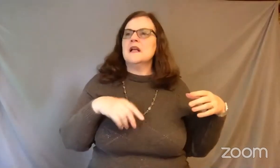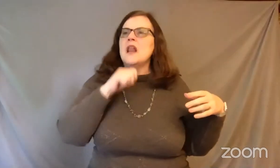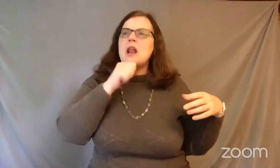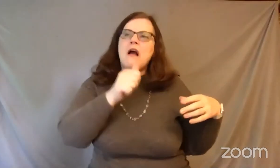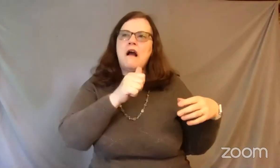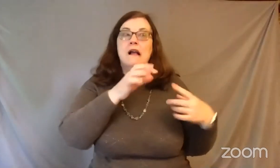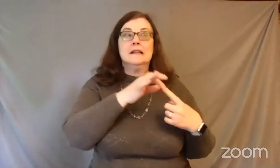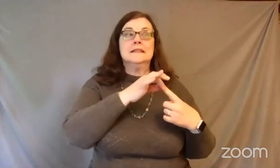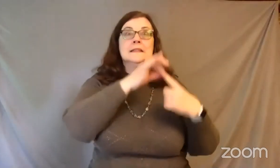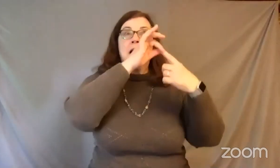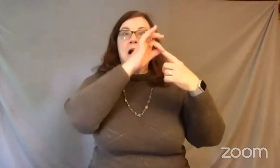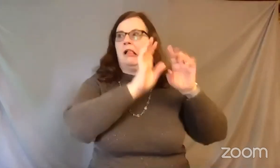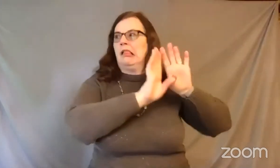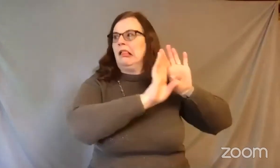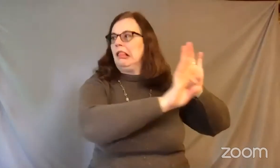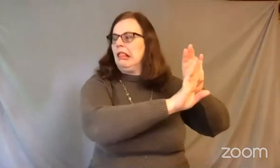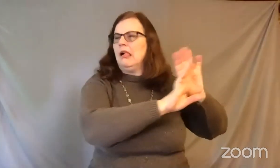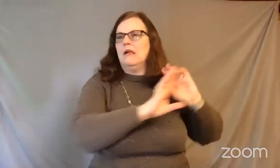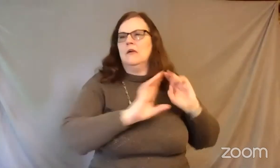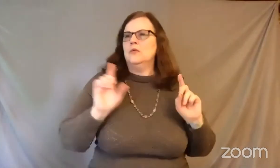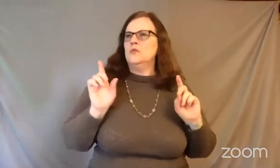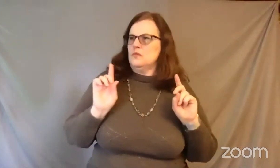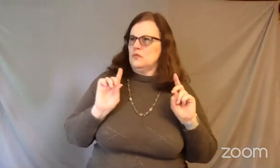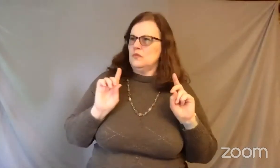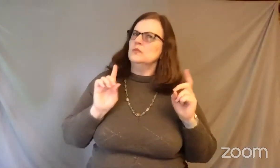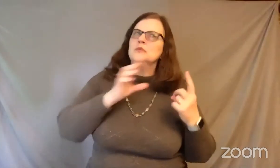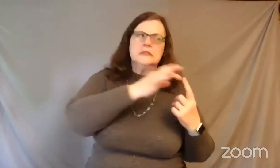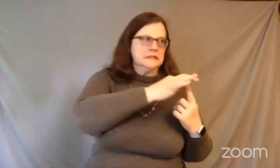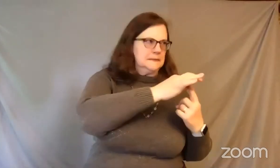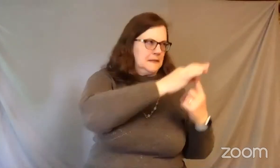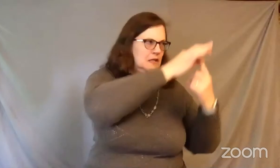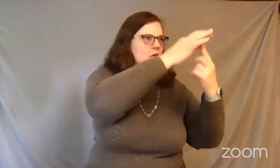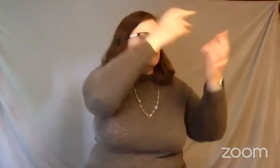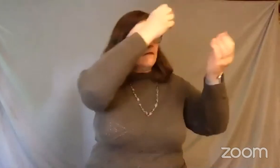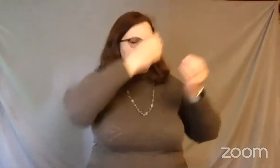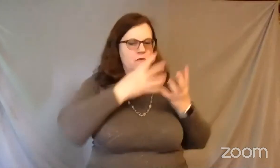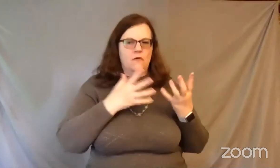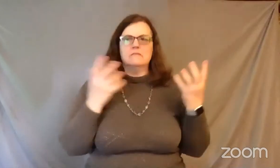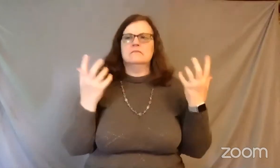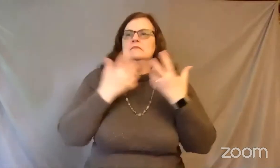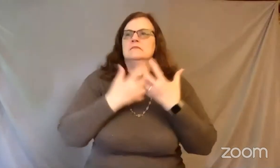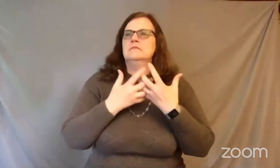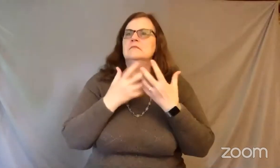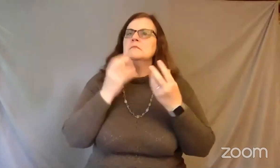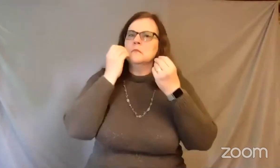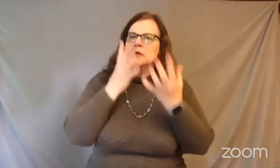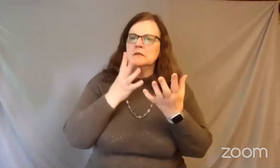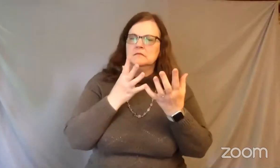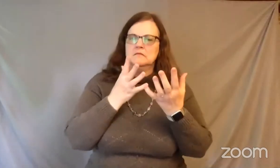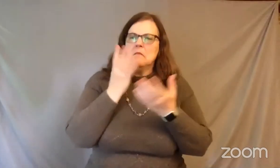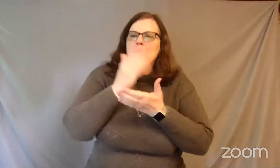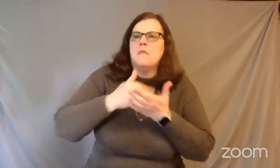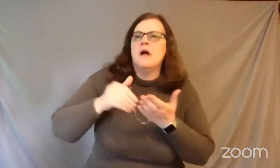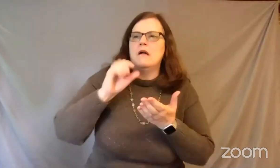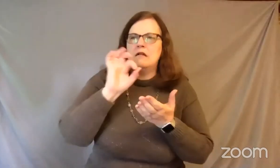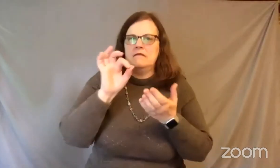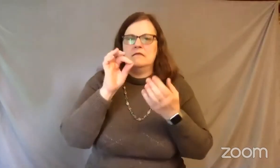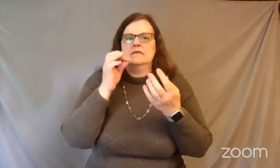There are some things that are unique to sign language, but it doesn't have to be something that doesn't allow us to make any kind